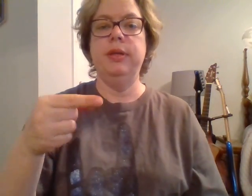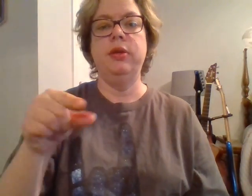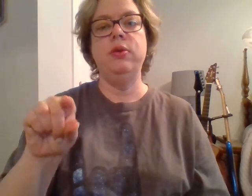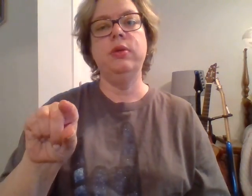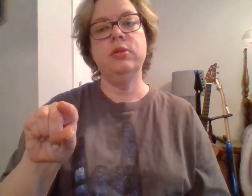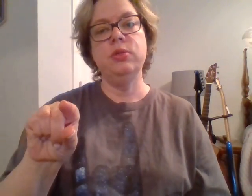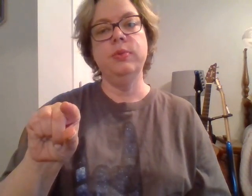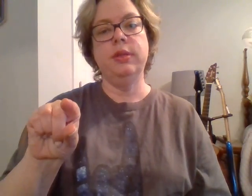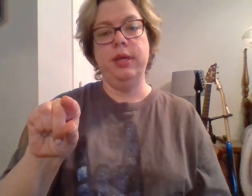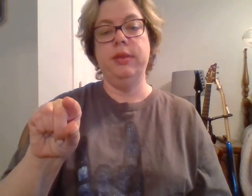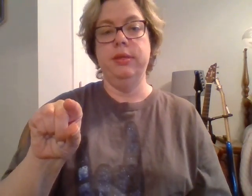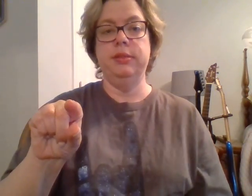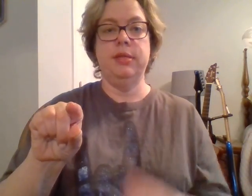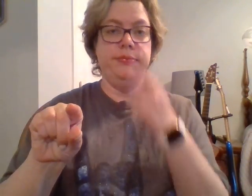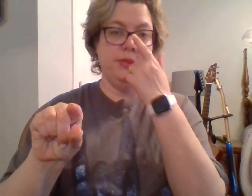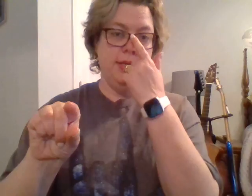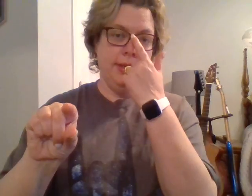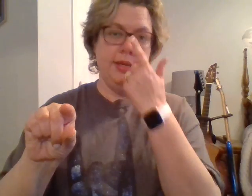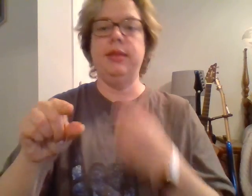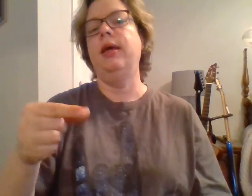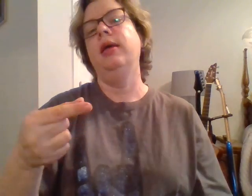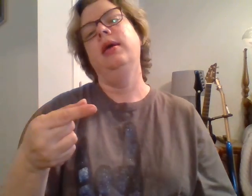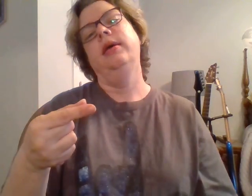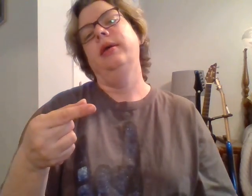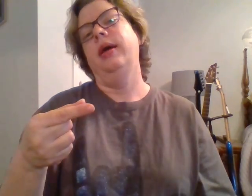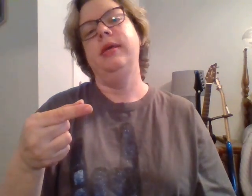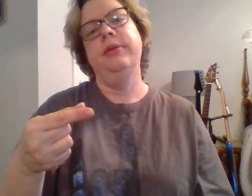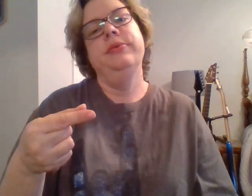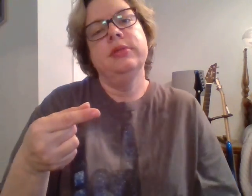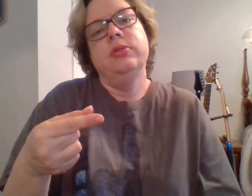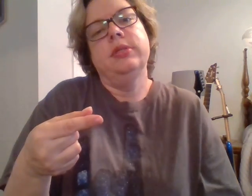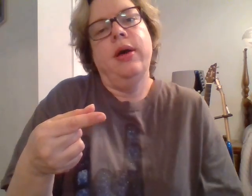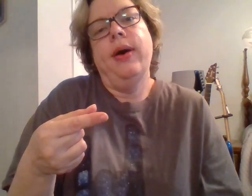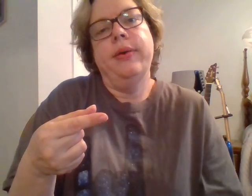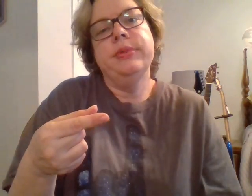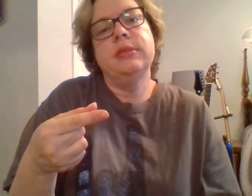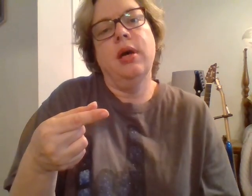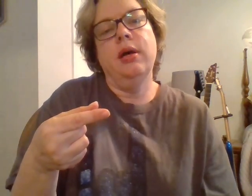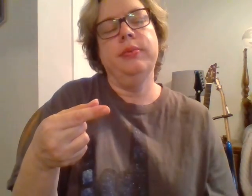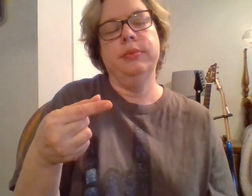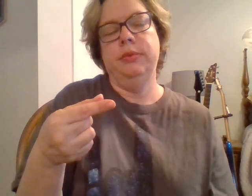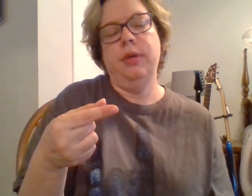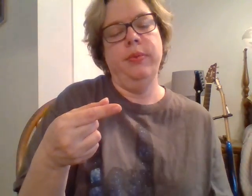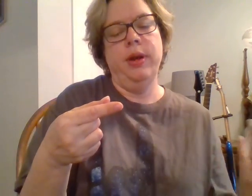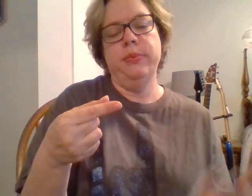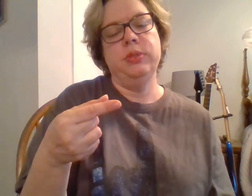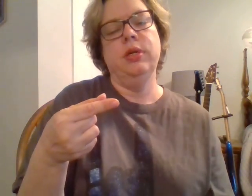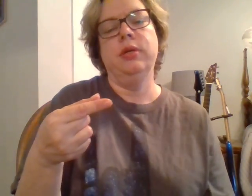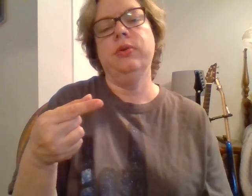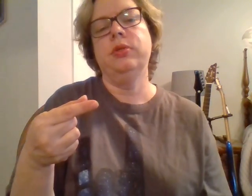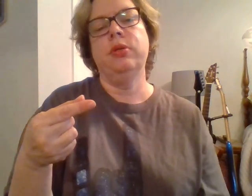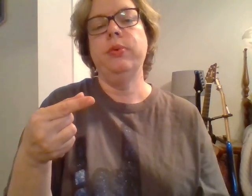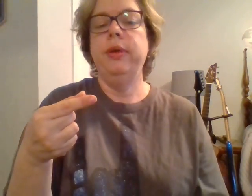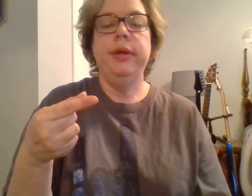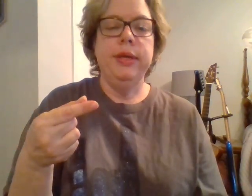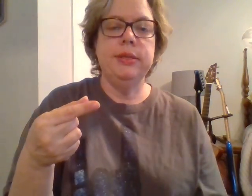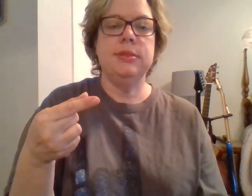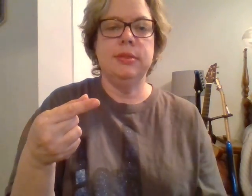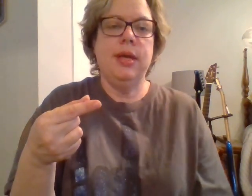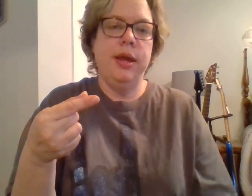you can do it like this. I've seen it like that. Again, this is just how I was taught when I was younger, so it's kind of